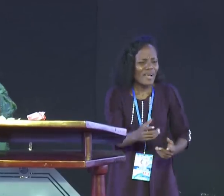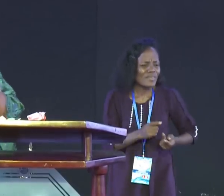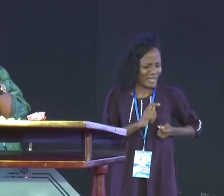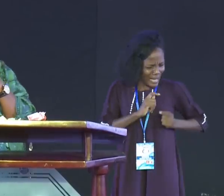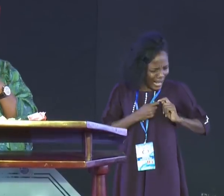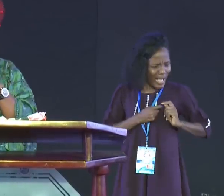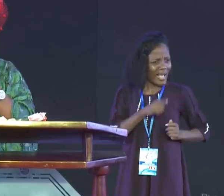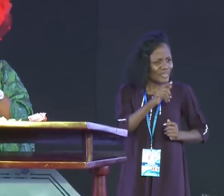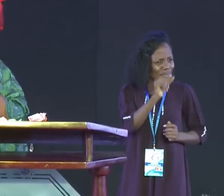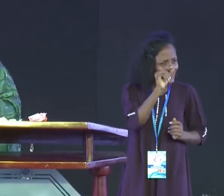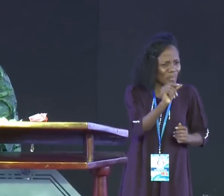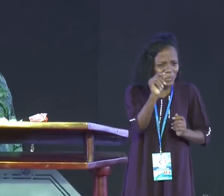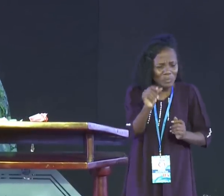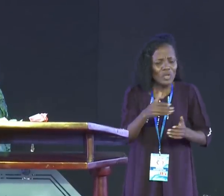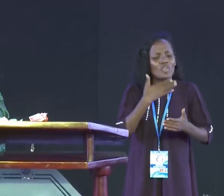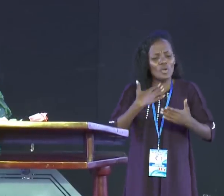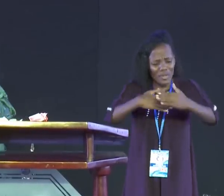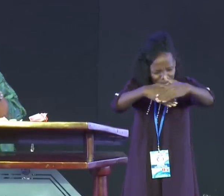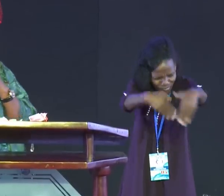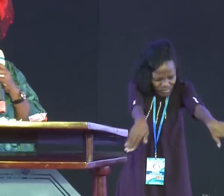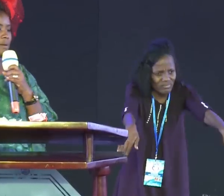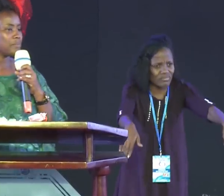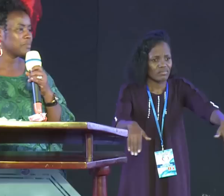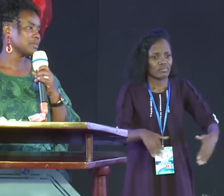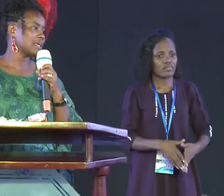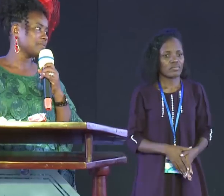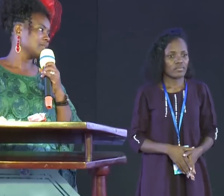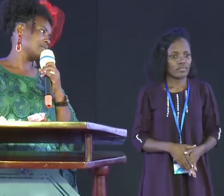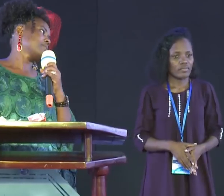Even unto one that has done little, you feel you want to add on that.